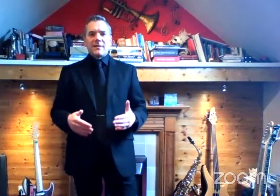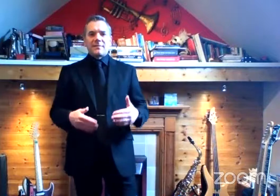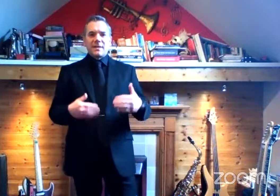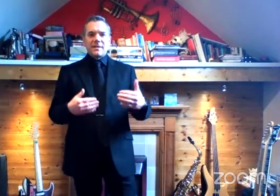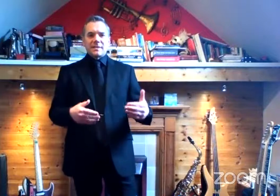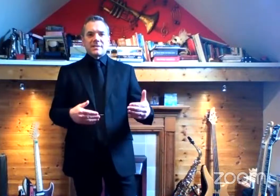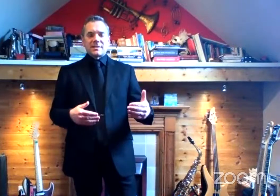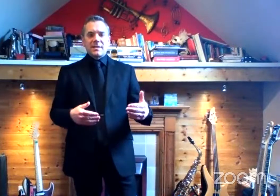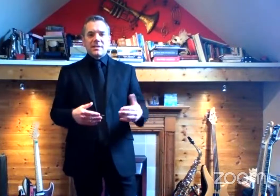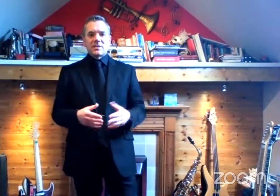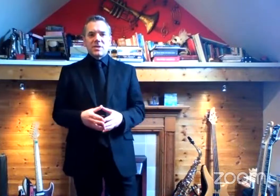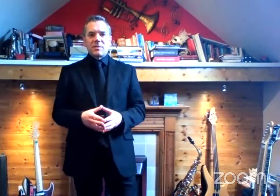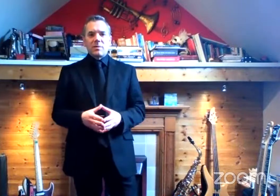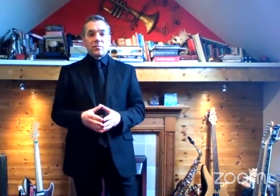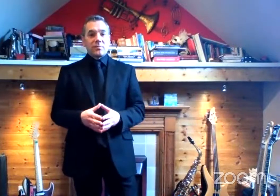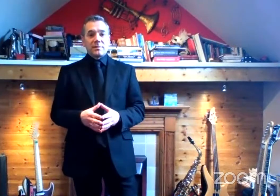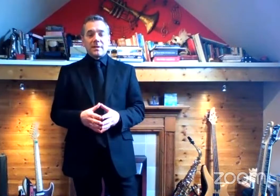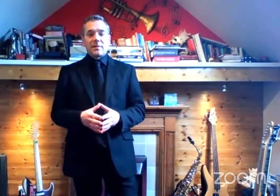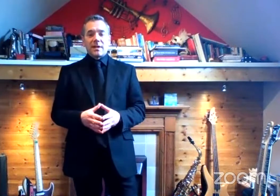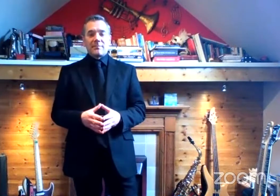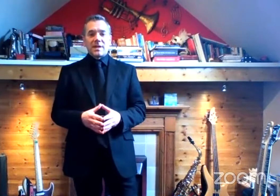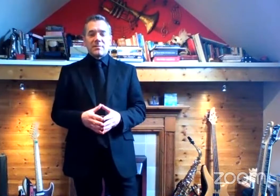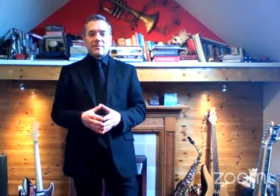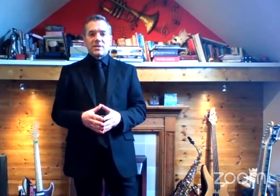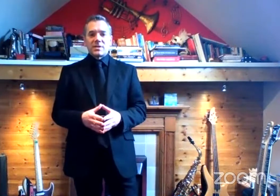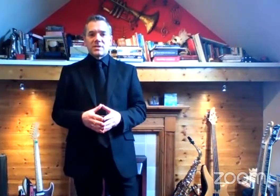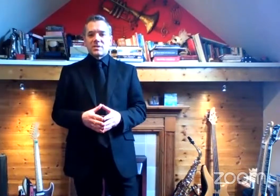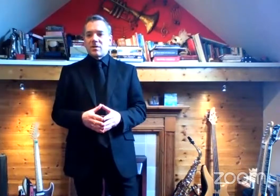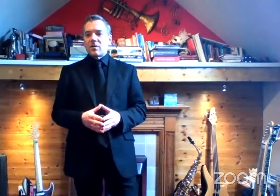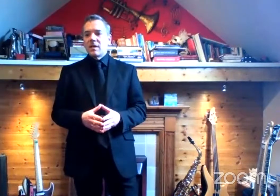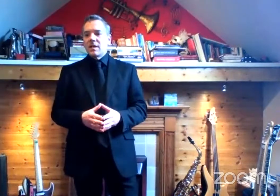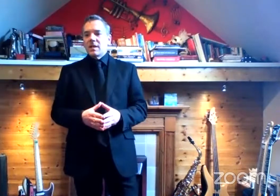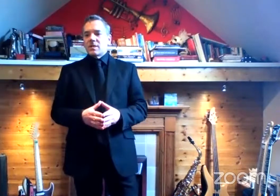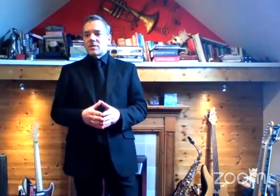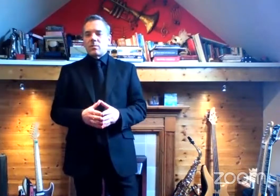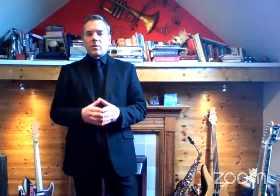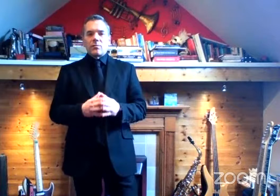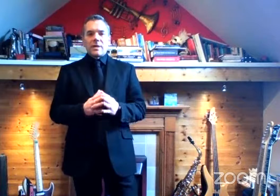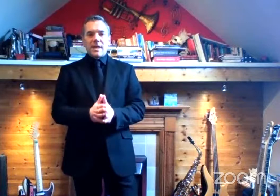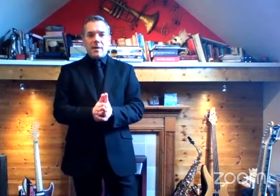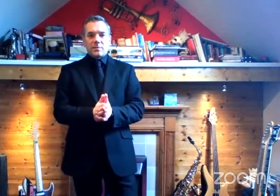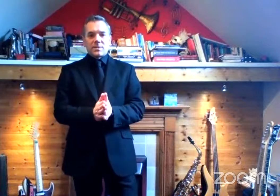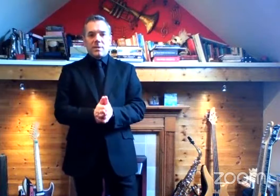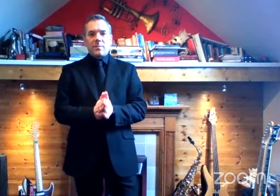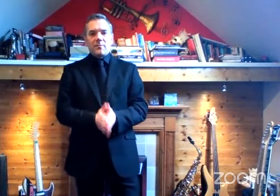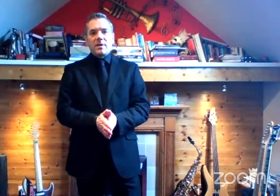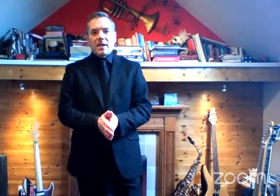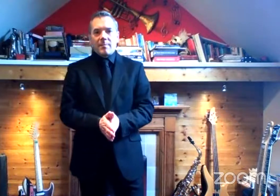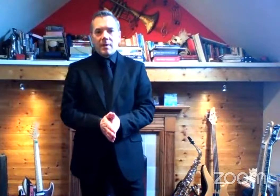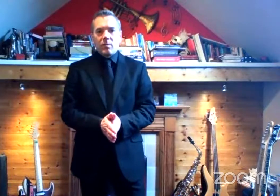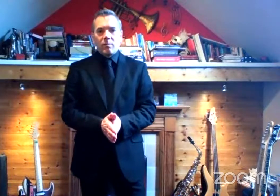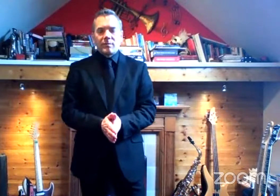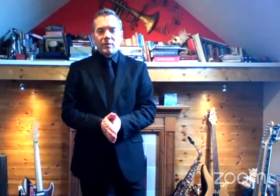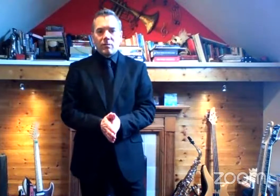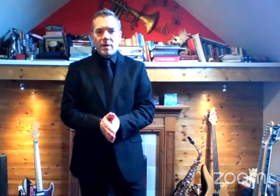left in this term, and we'll definitely have time to finish this song. So we'll start by recapping what we've done